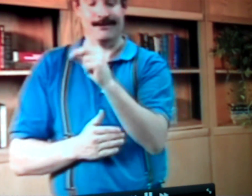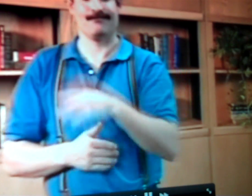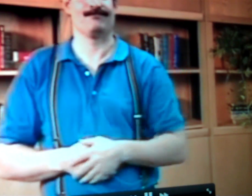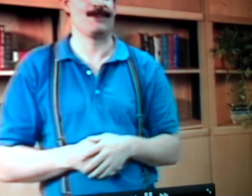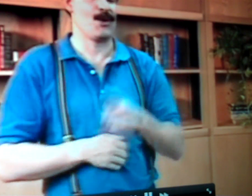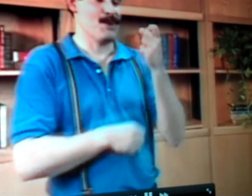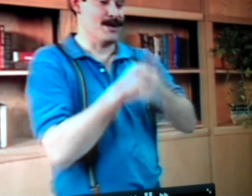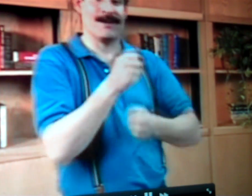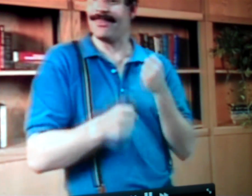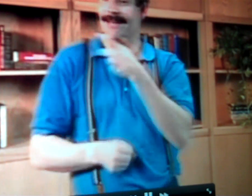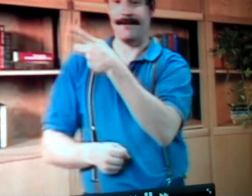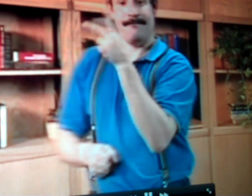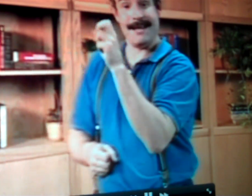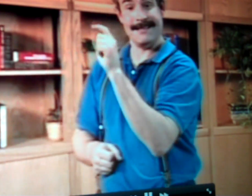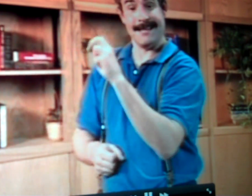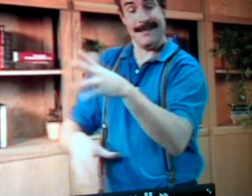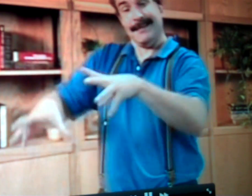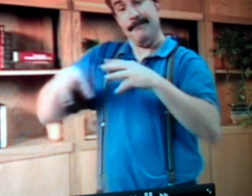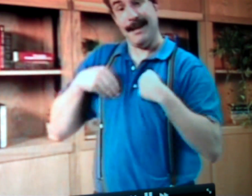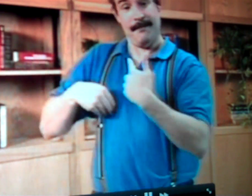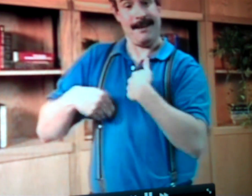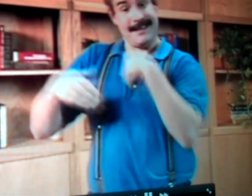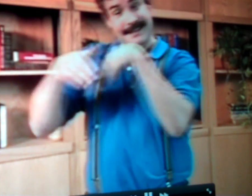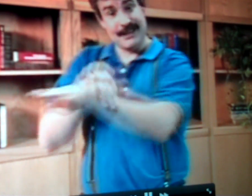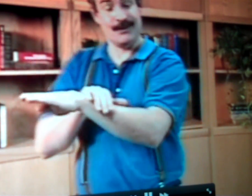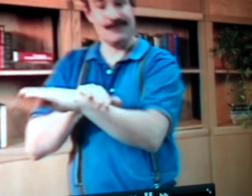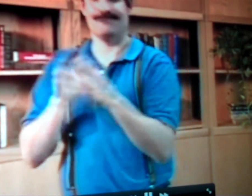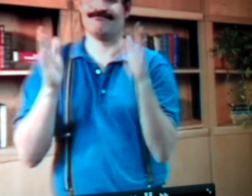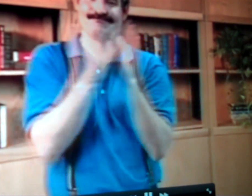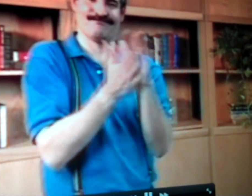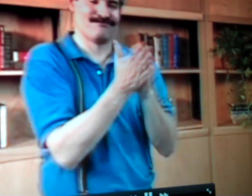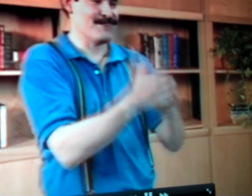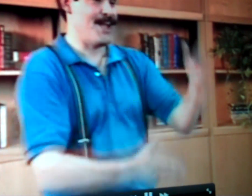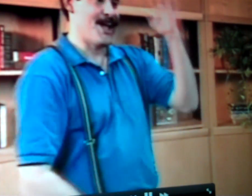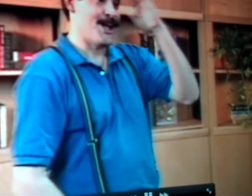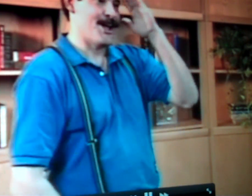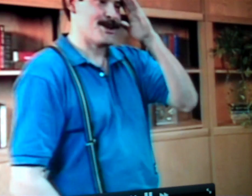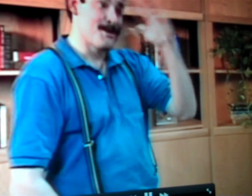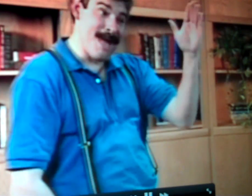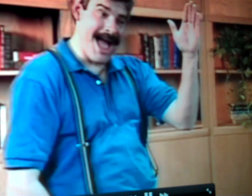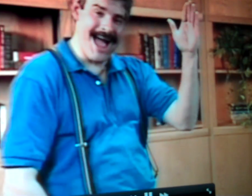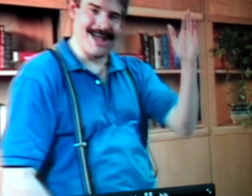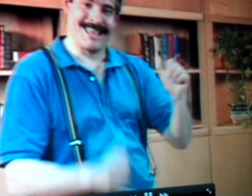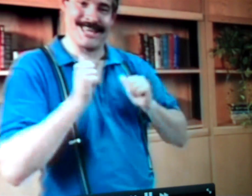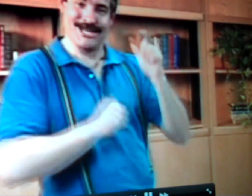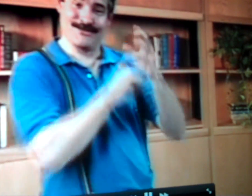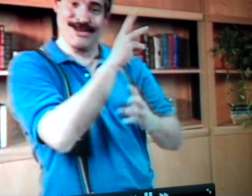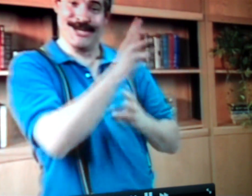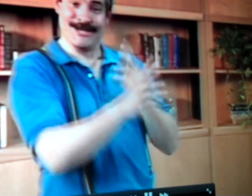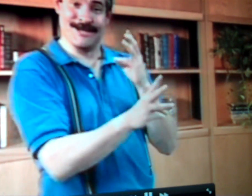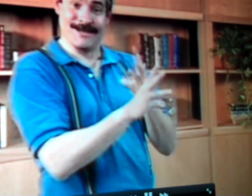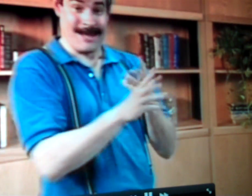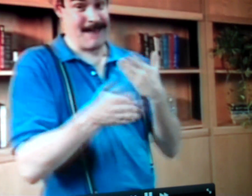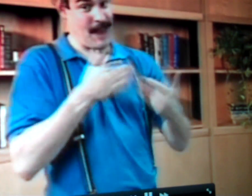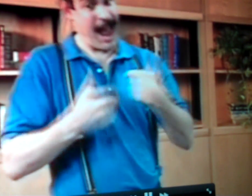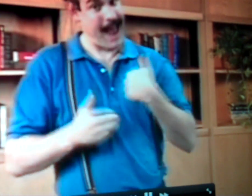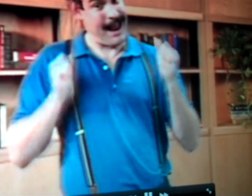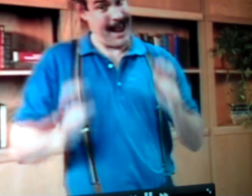So then I decided that I would apply for that PhD program at Penn State. Penn State accepted me, and I entered their